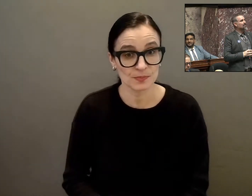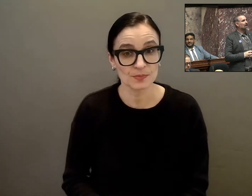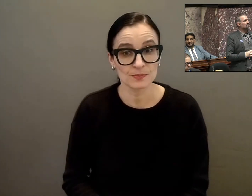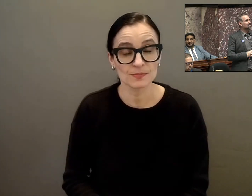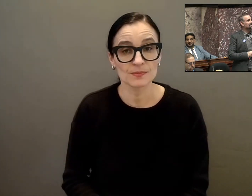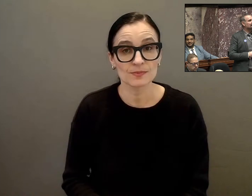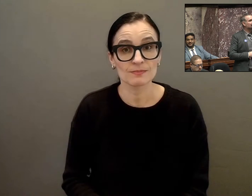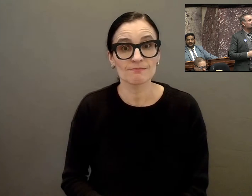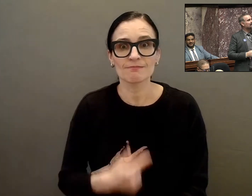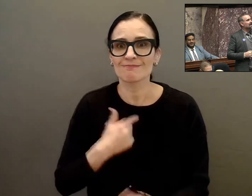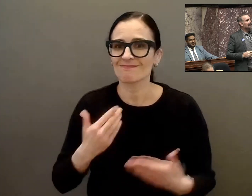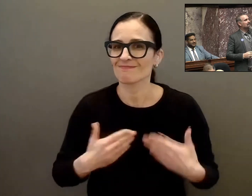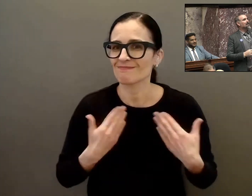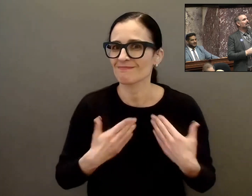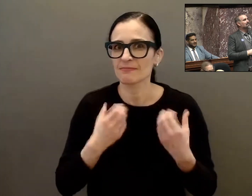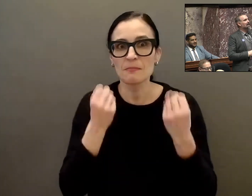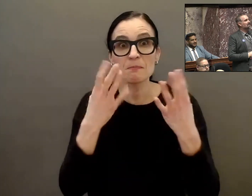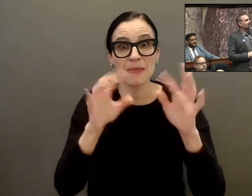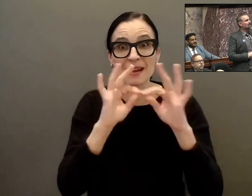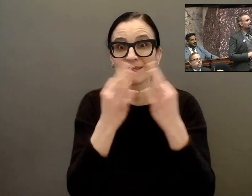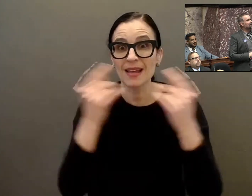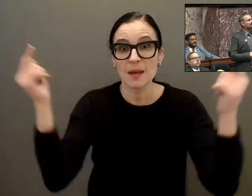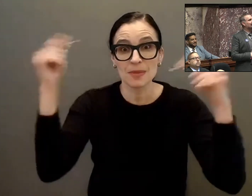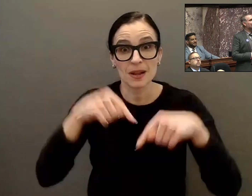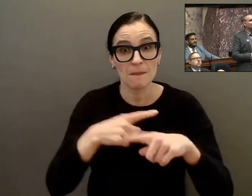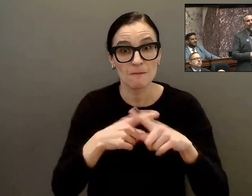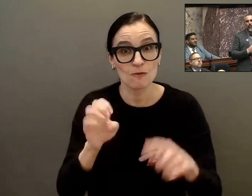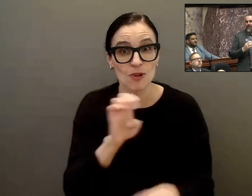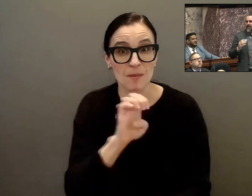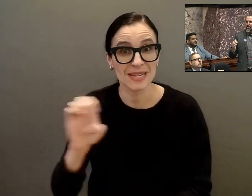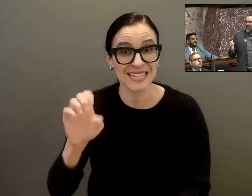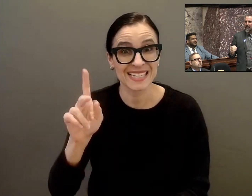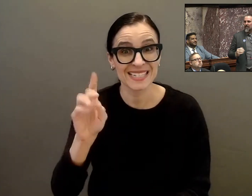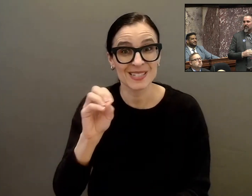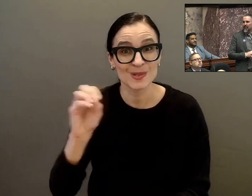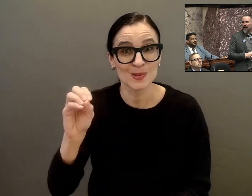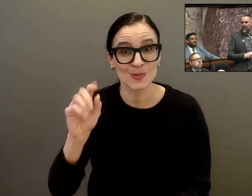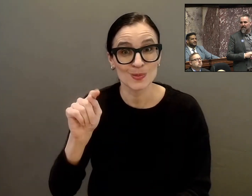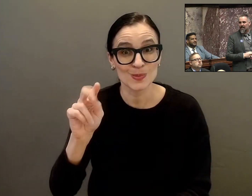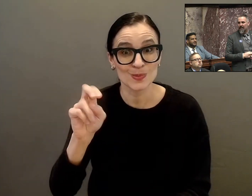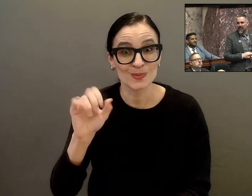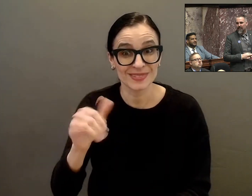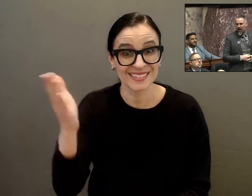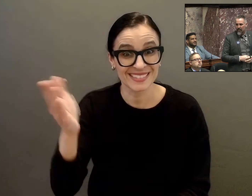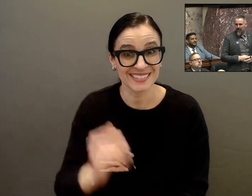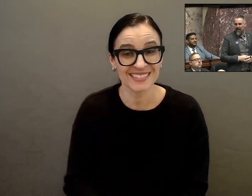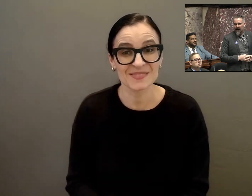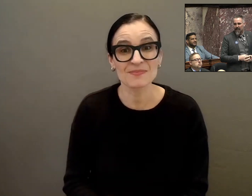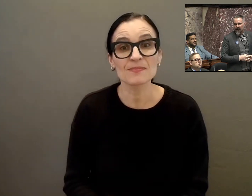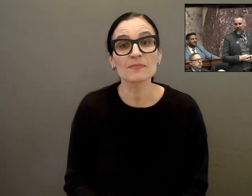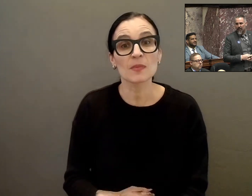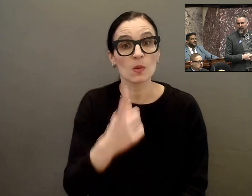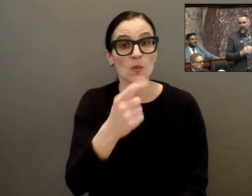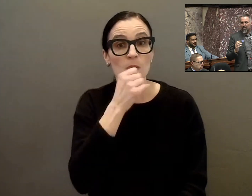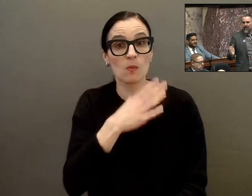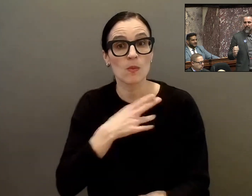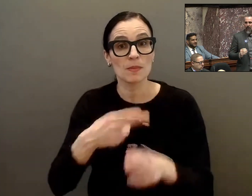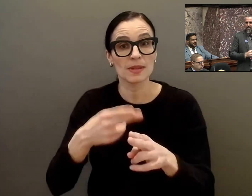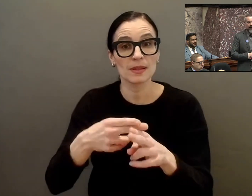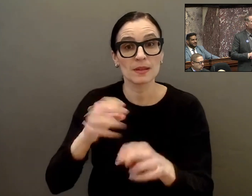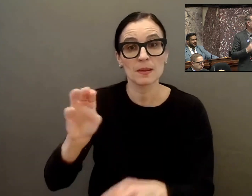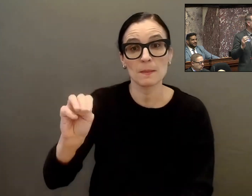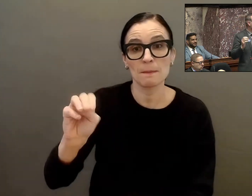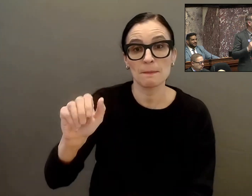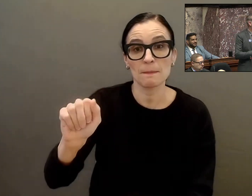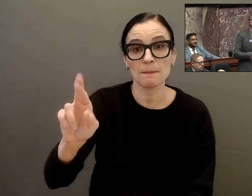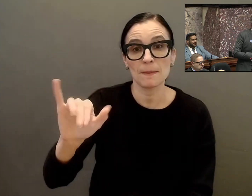quick introductions. Aunt Marianne Pastor is here today, and unfortunately she couldn't be in the building, but Ellie Nyman, another family member I know is watching